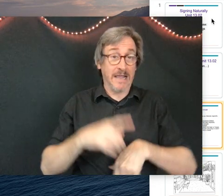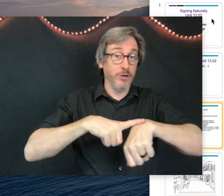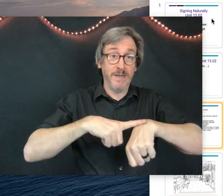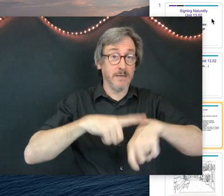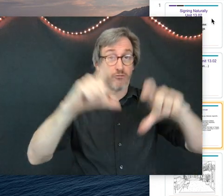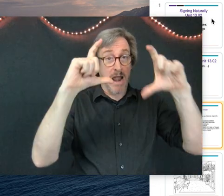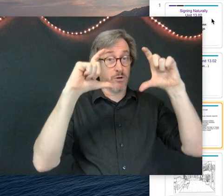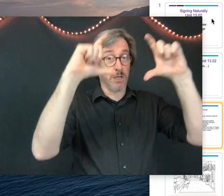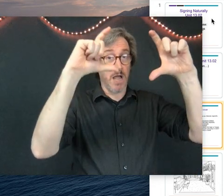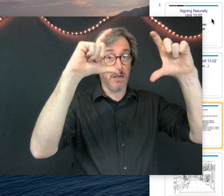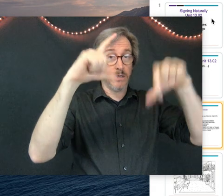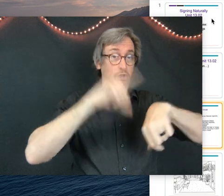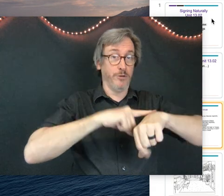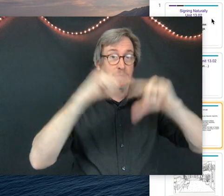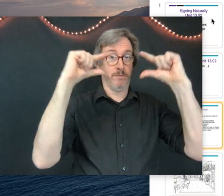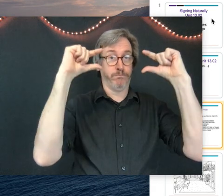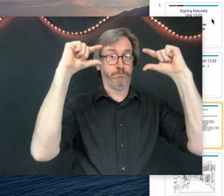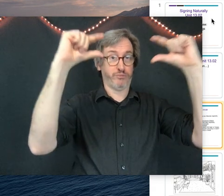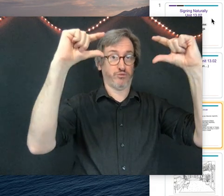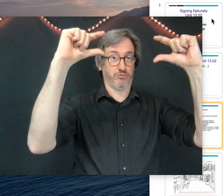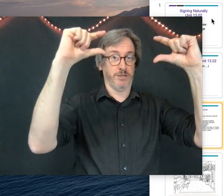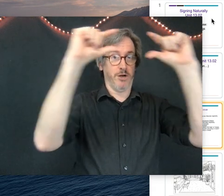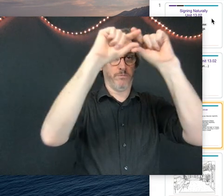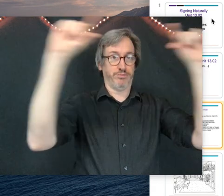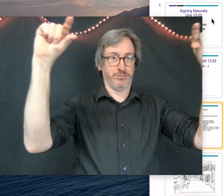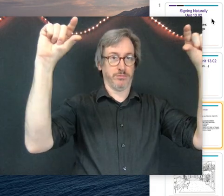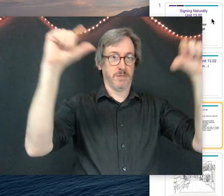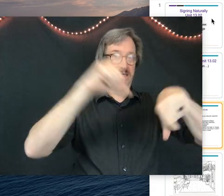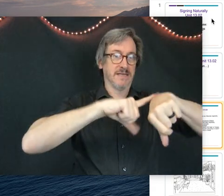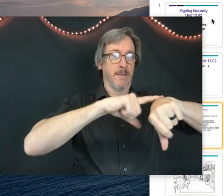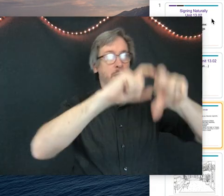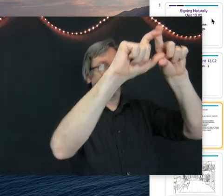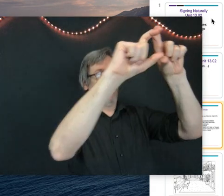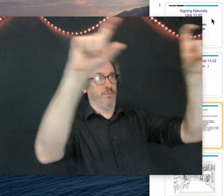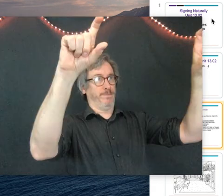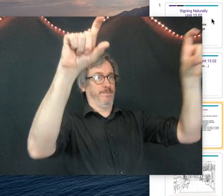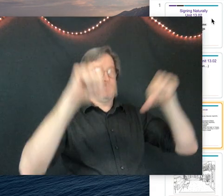It could be a round clock, could be, you know,